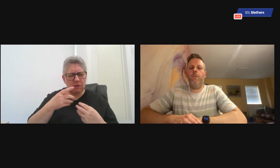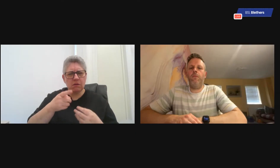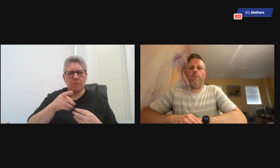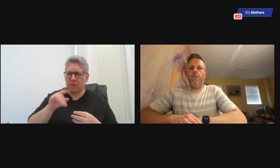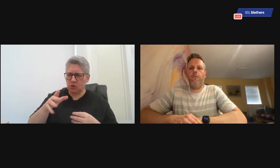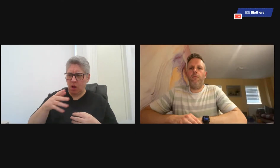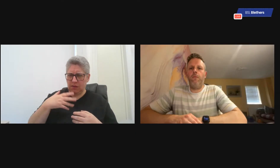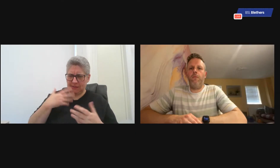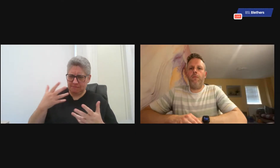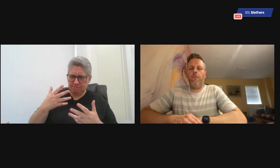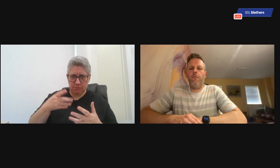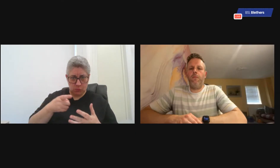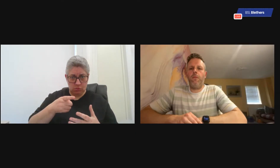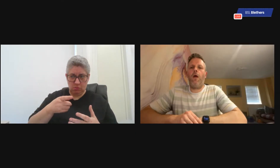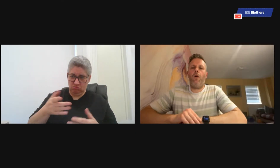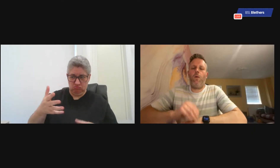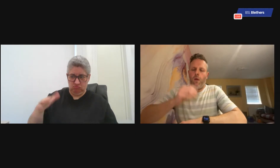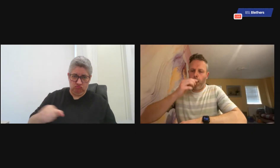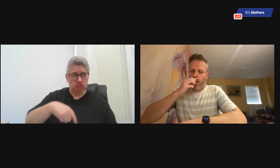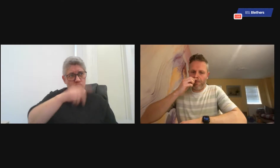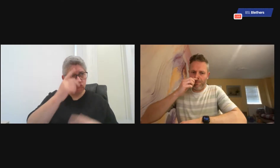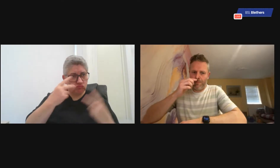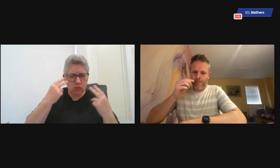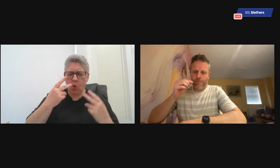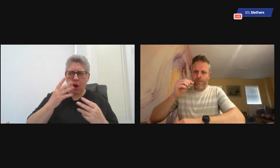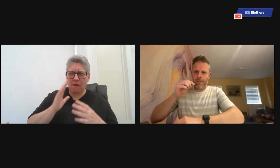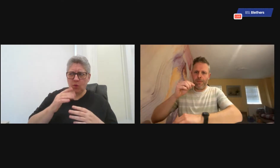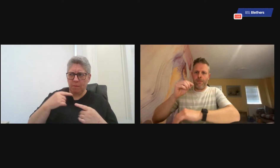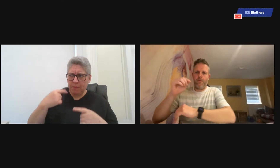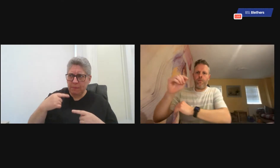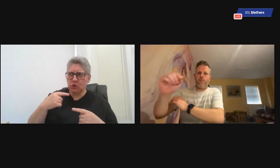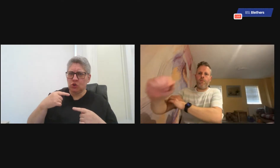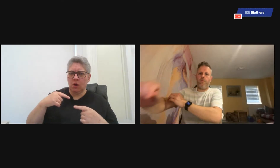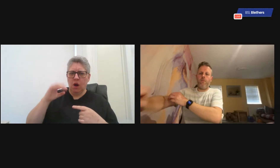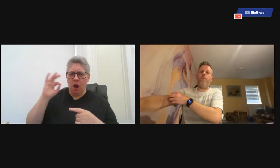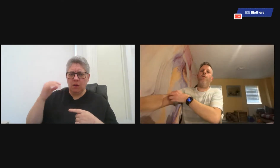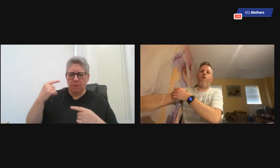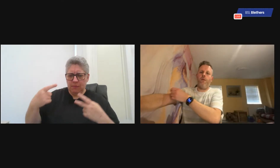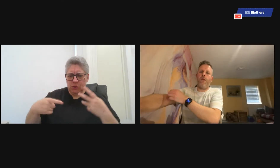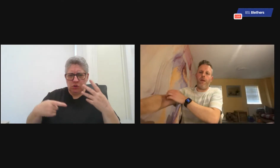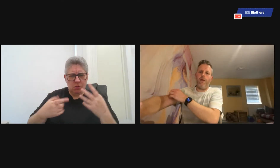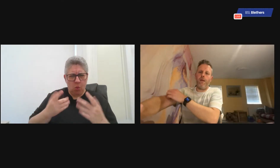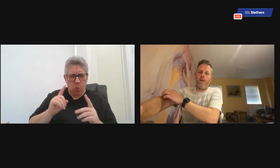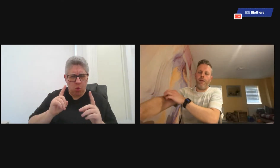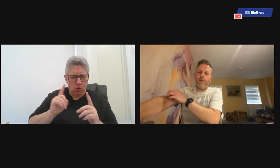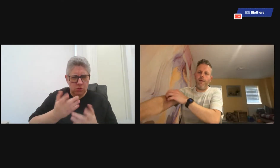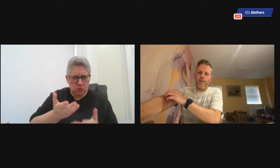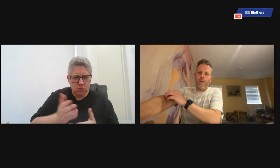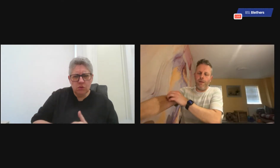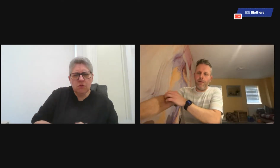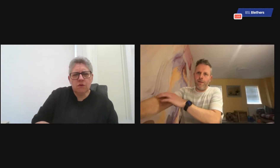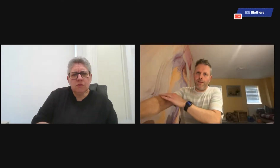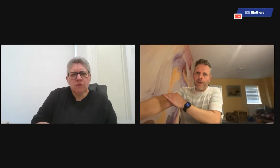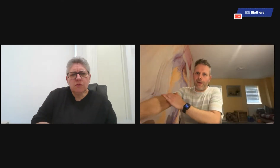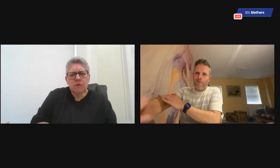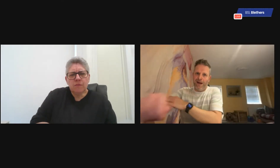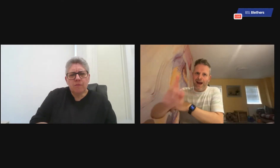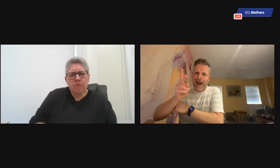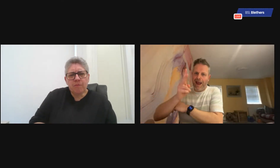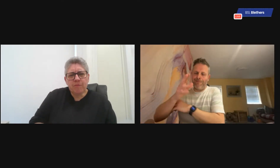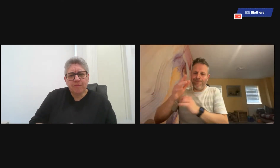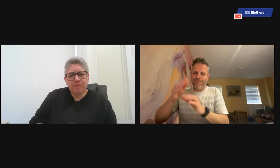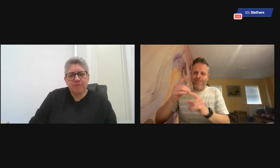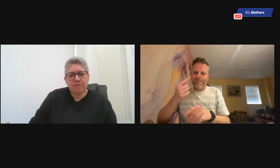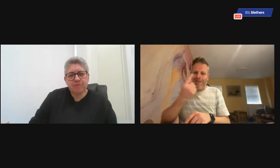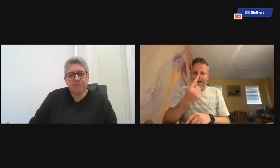you mentioned, when we were talking before, you mentioned a haircut. So if you had to take the child for a haircut, do you need to